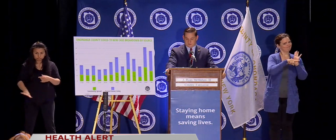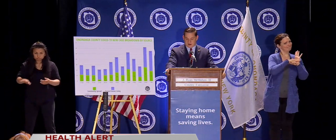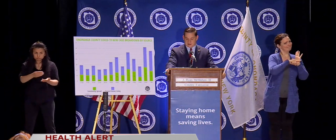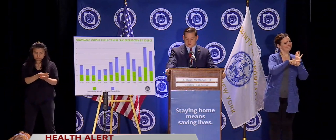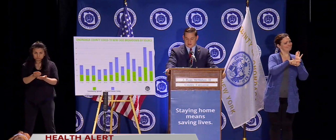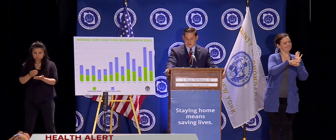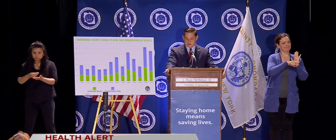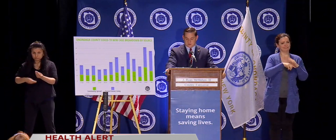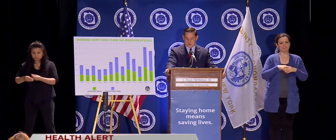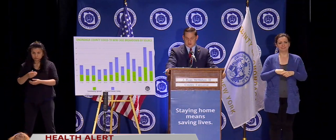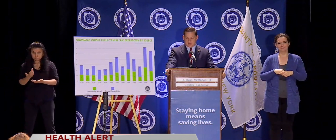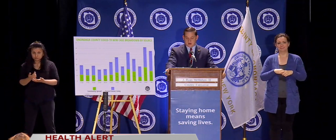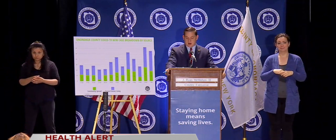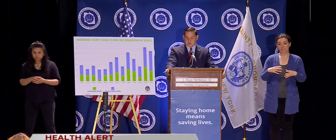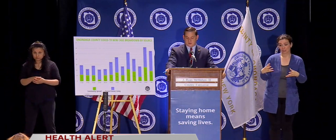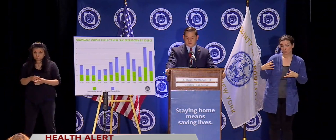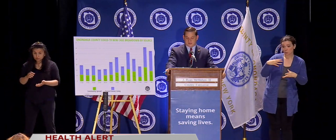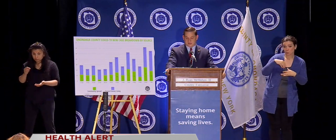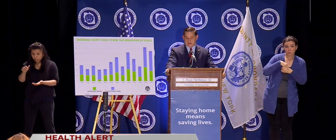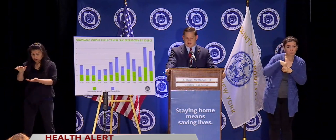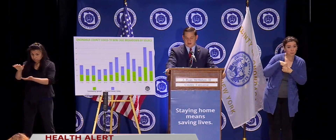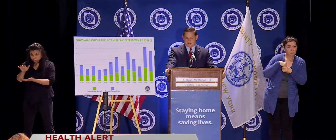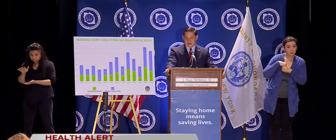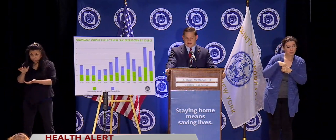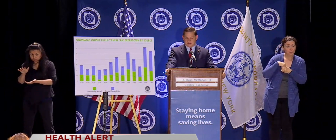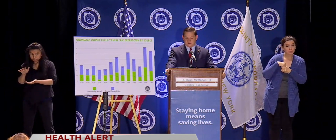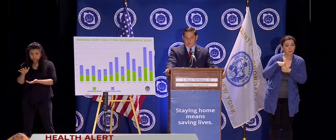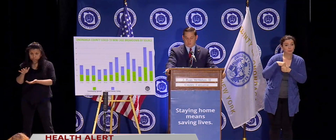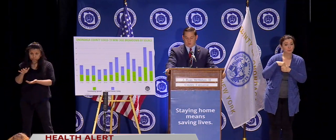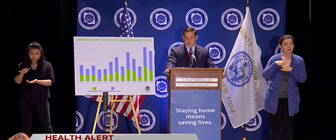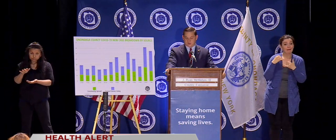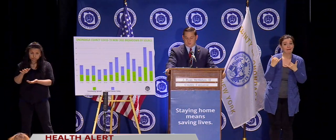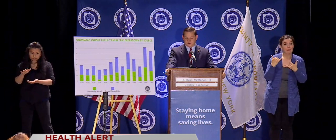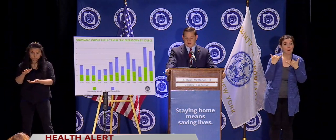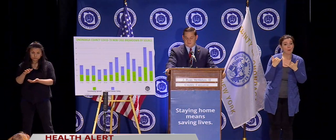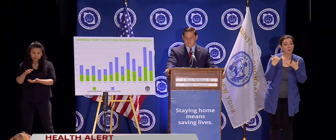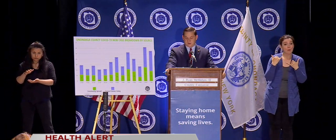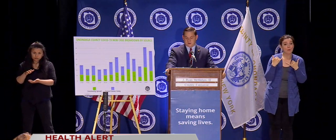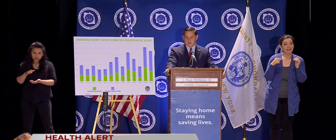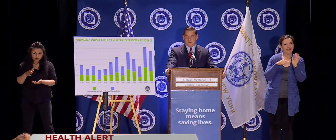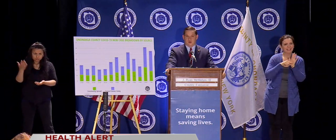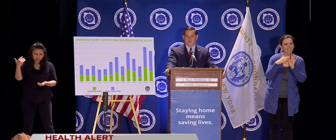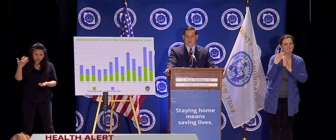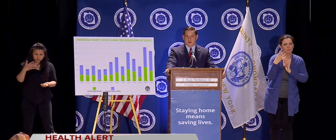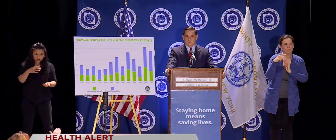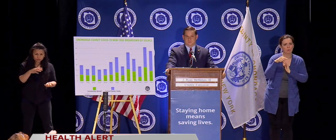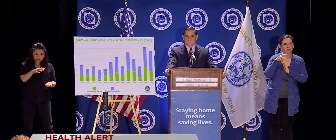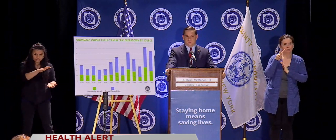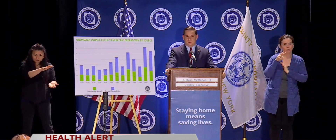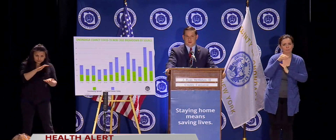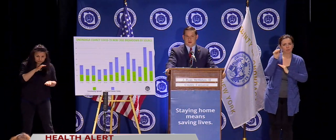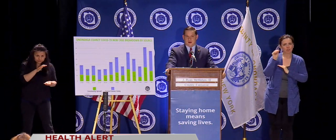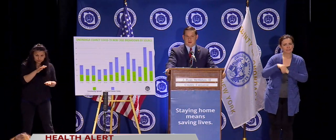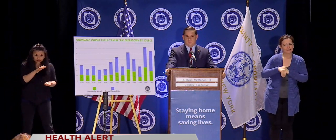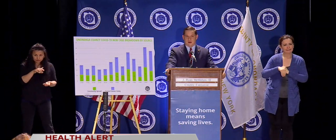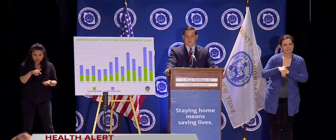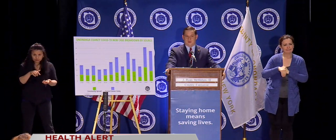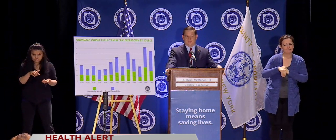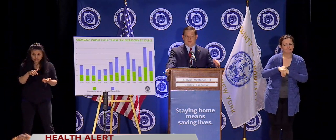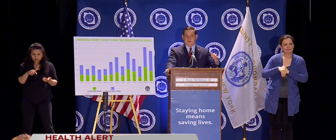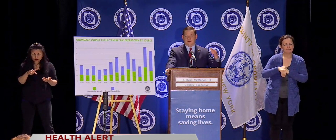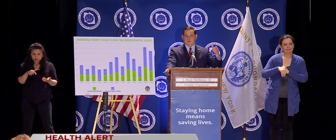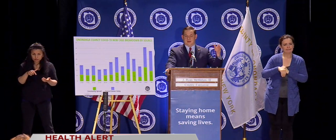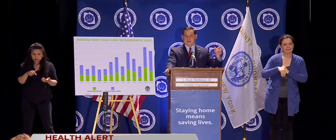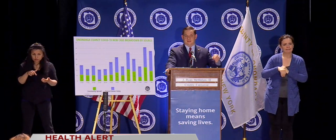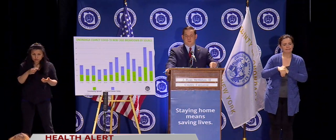but if you factor that into it, our receipts are now down negative 4.2% year over year.